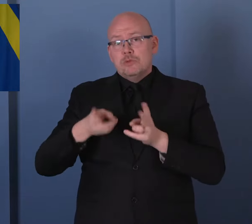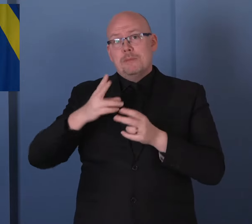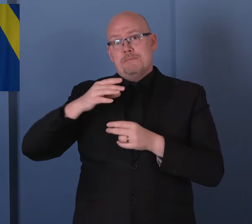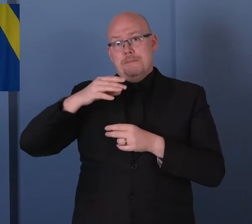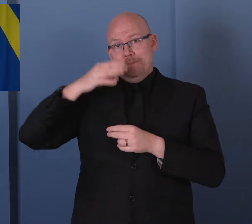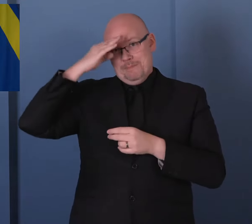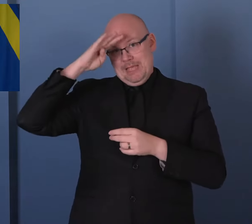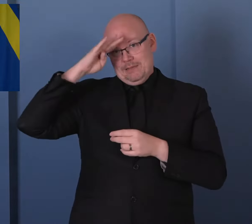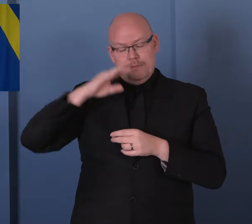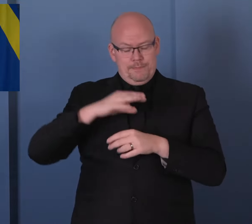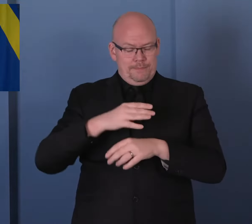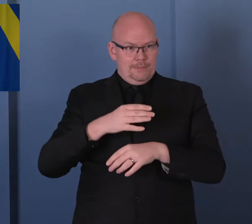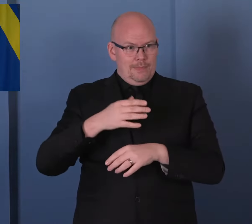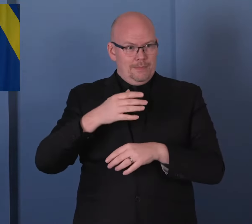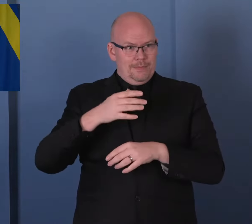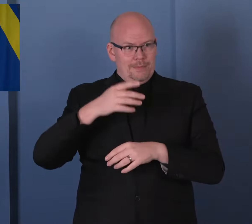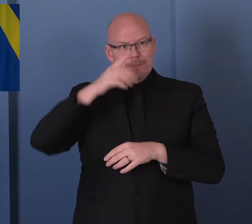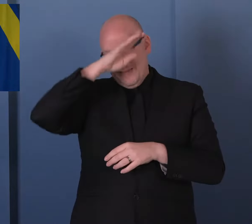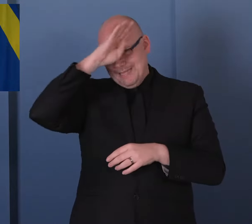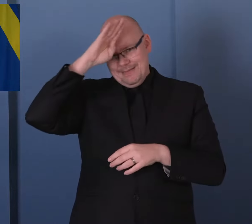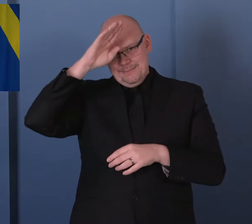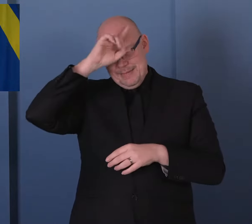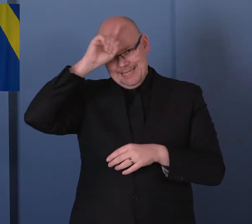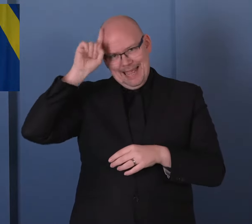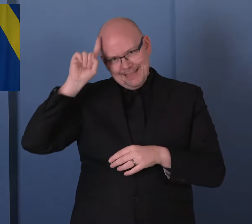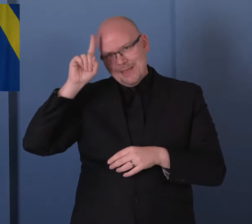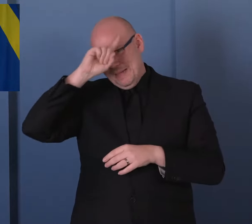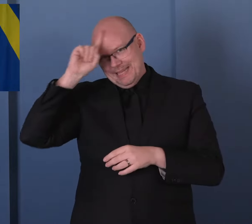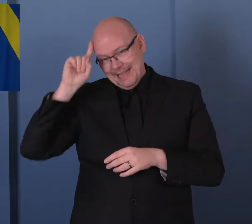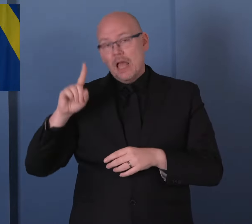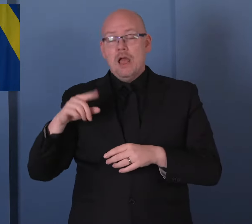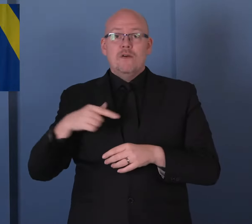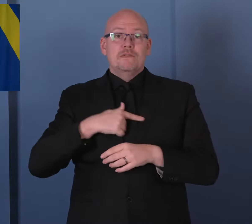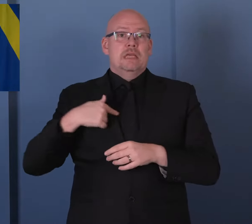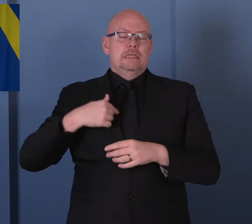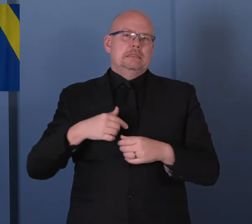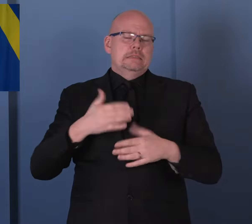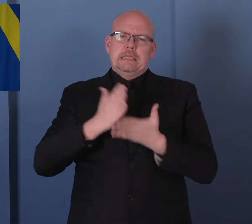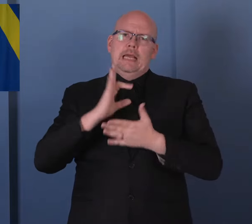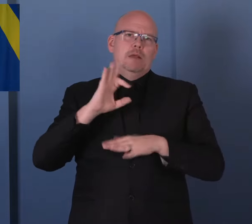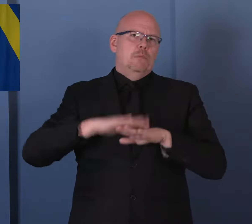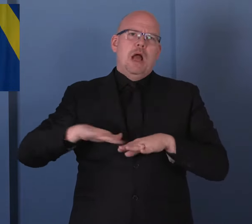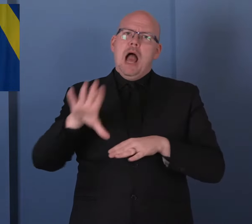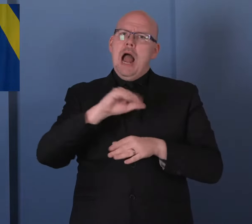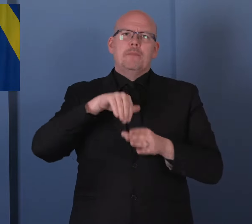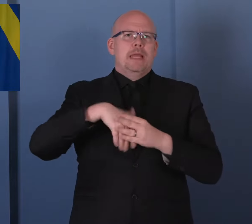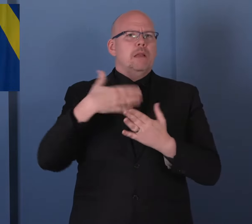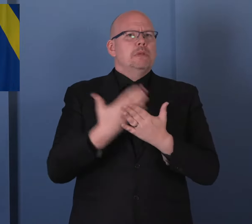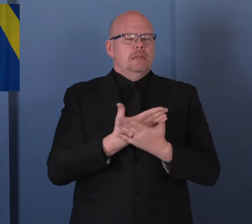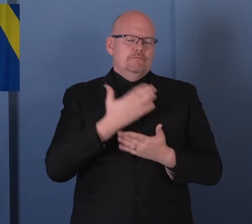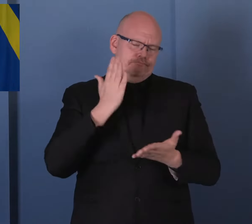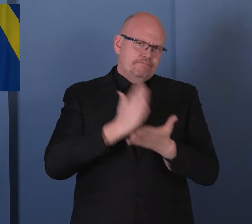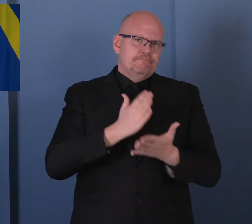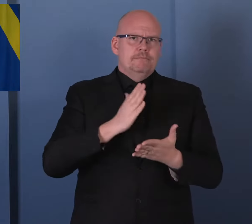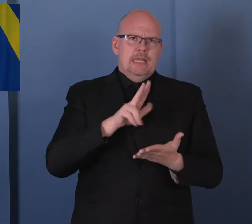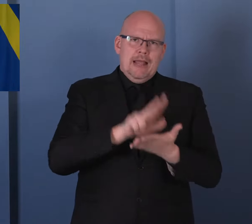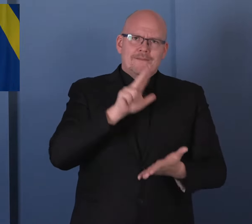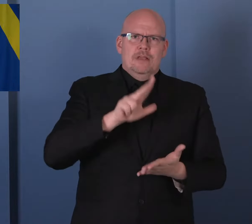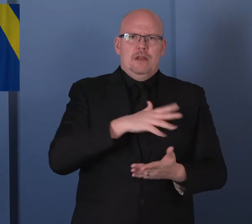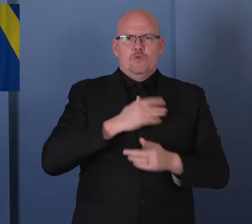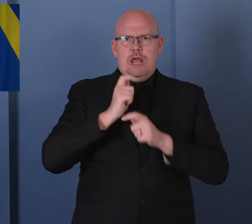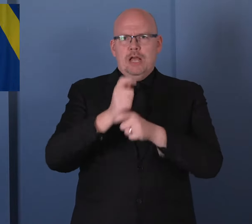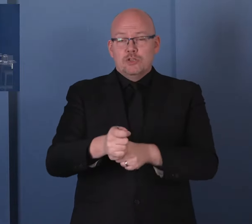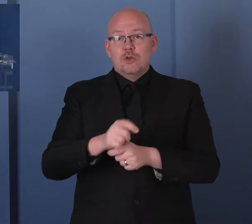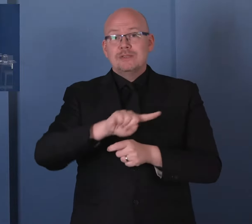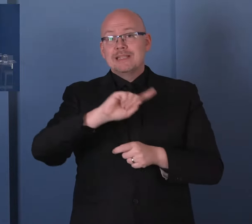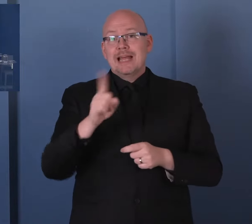more than ever. We trust that all member states of NATO are able to ratify our application soon and that by the summit